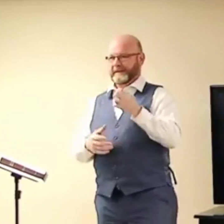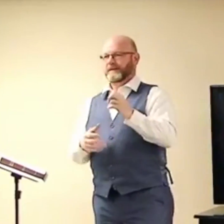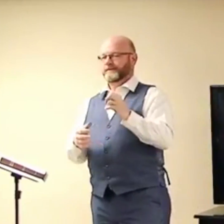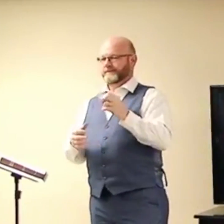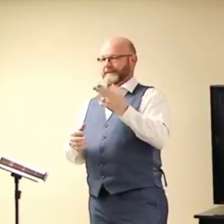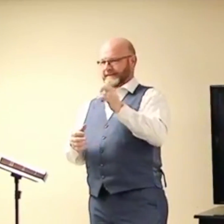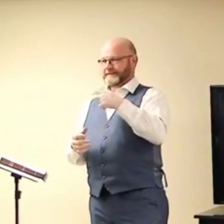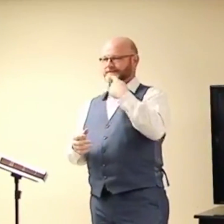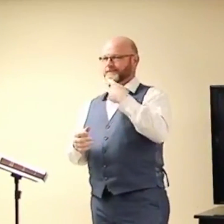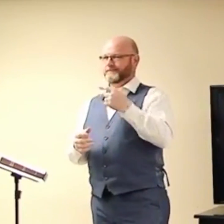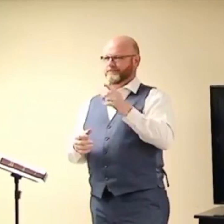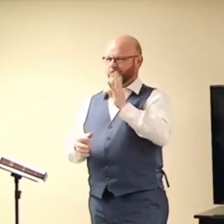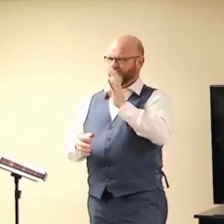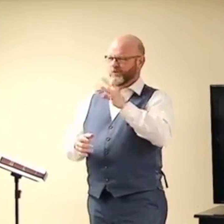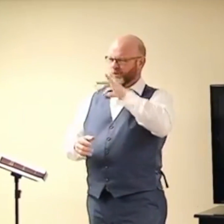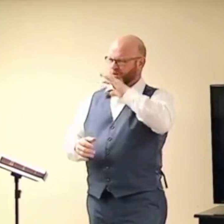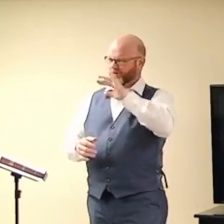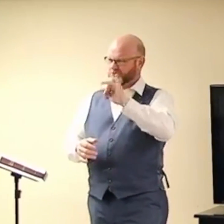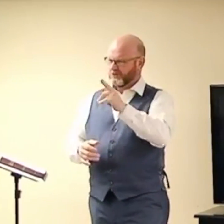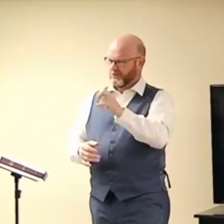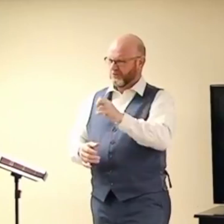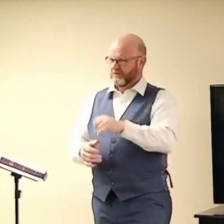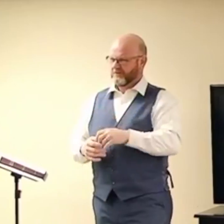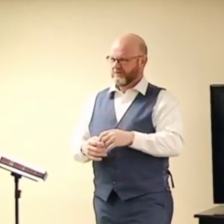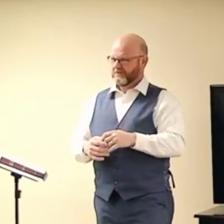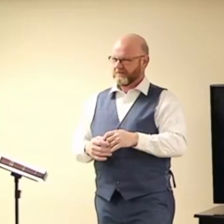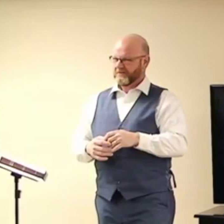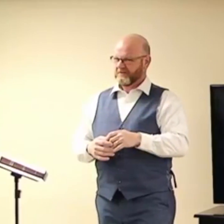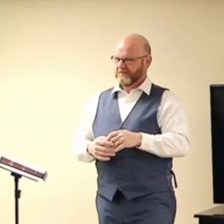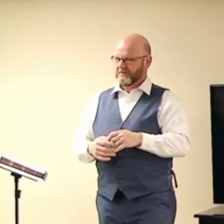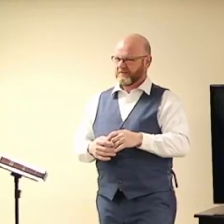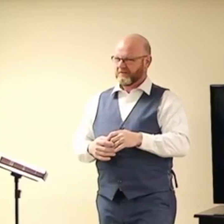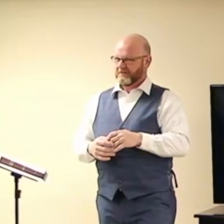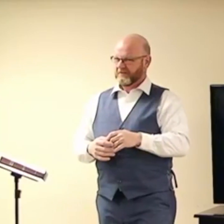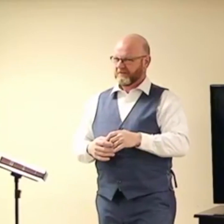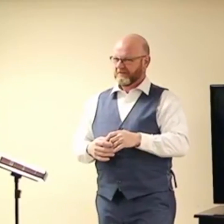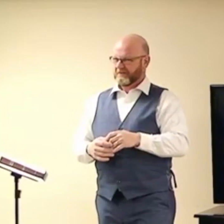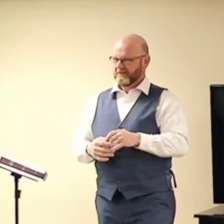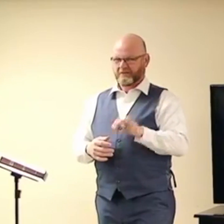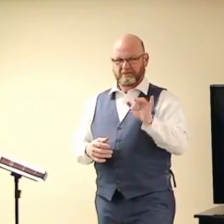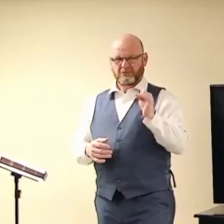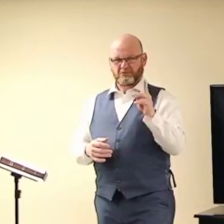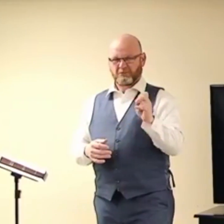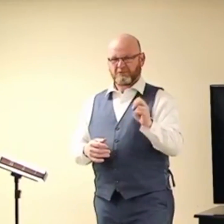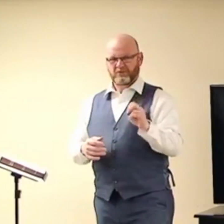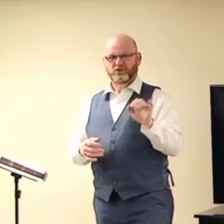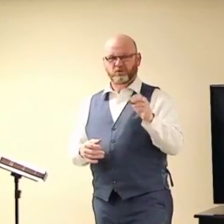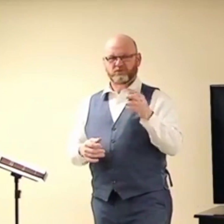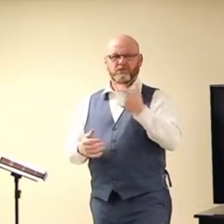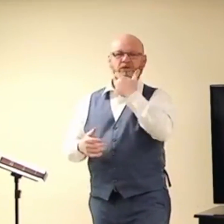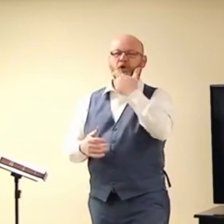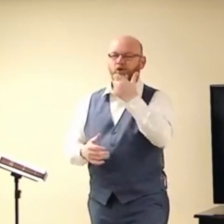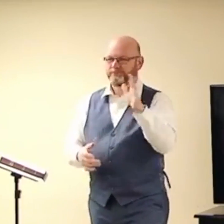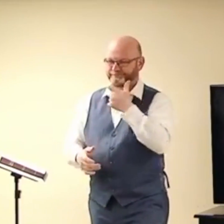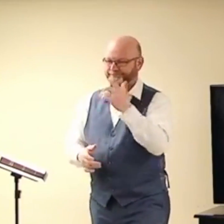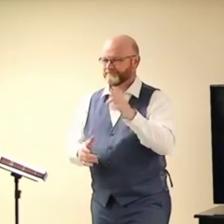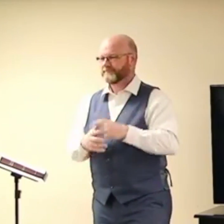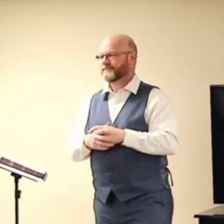I heard him say, we were standing around talking, and I heard him use a dirty word. Joke. Told a